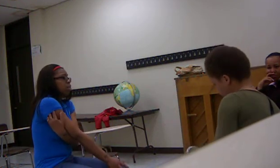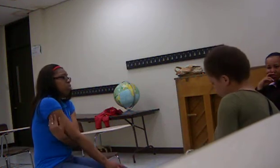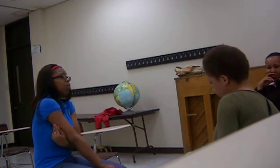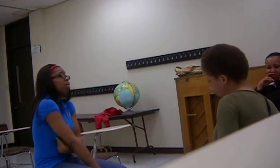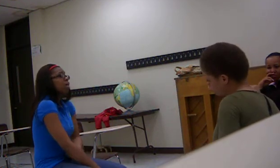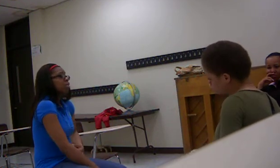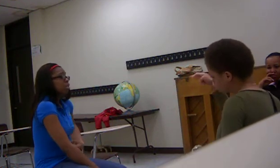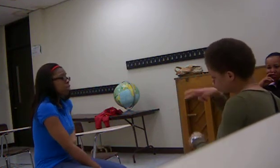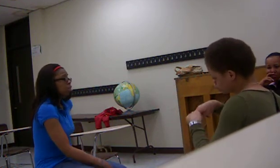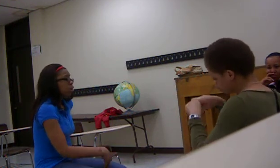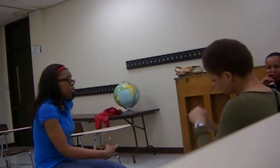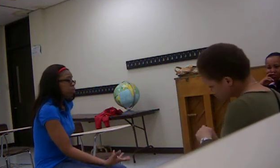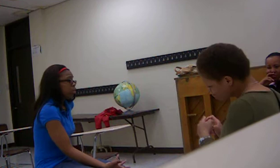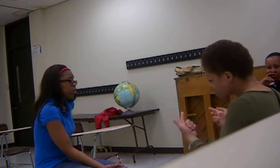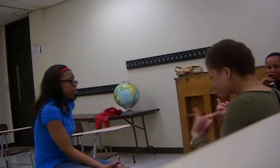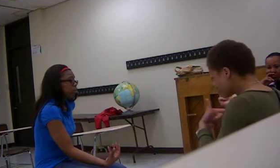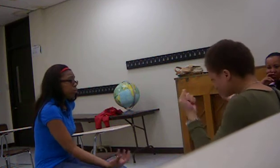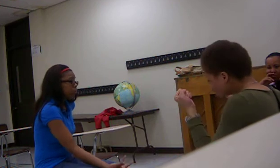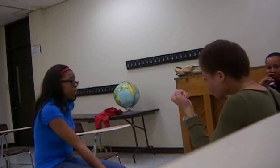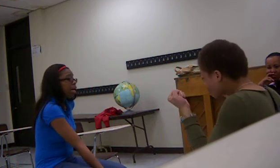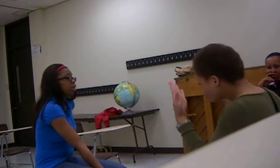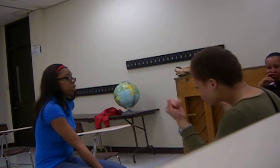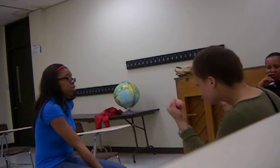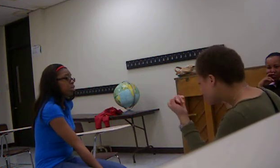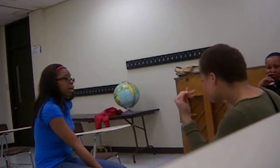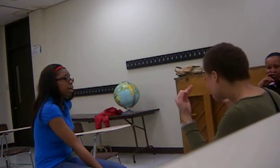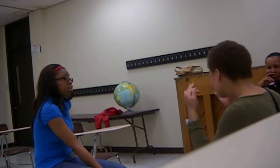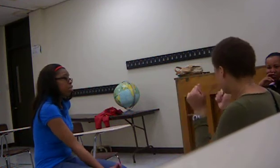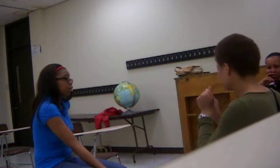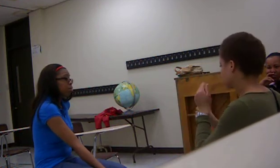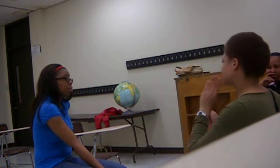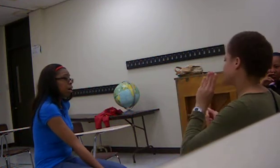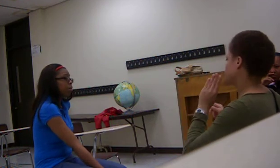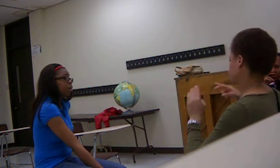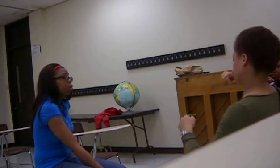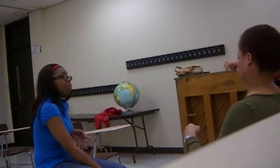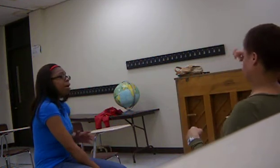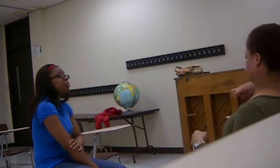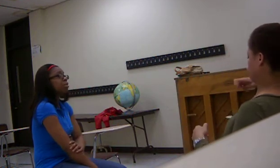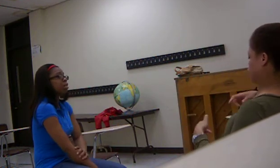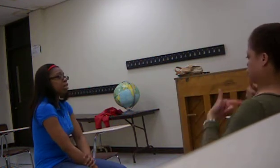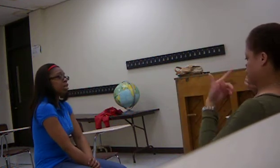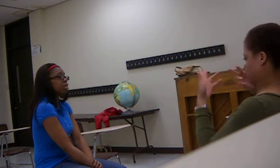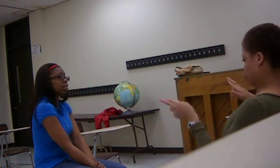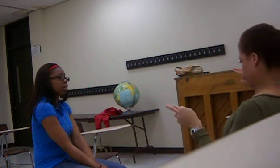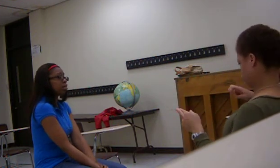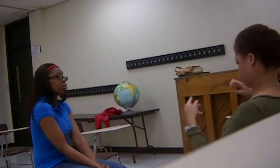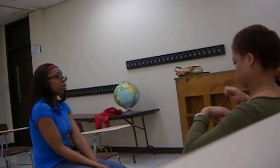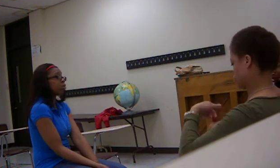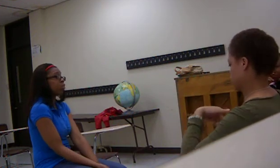So I went downstairs on the video relay and to talk to my mom. And I went back upstairs, and I sat down to talk to